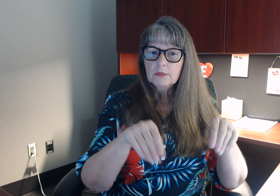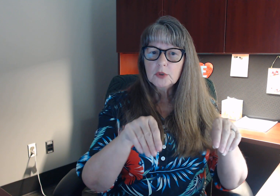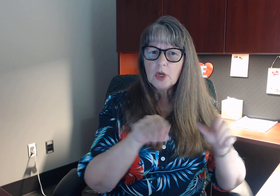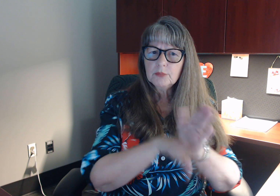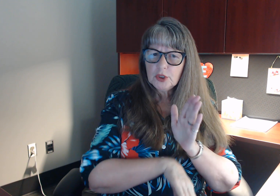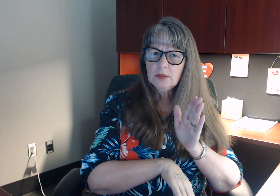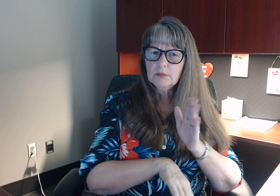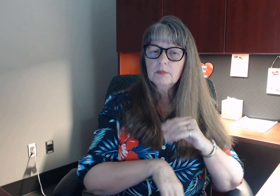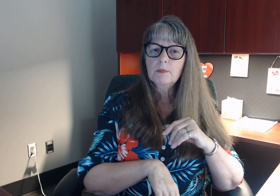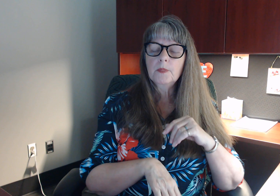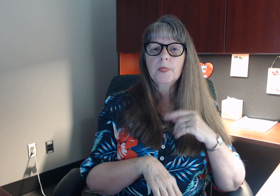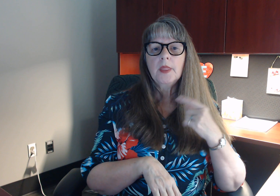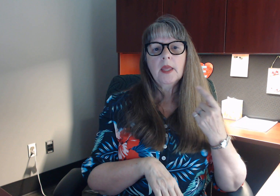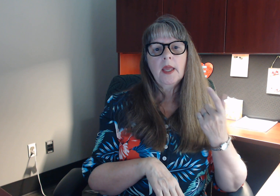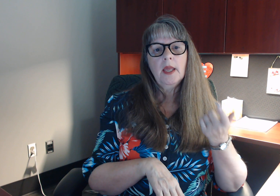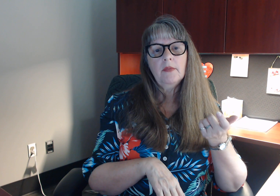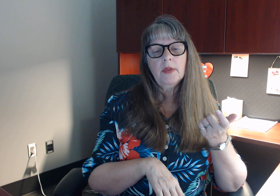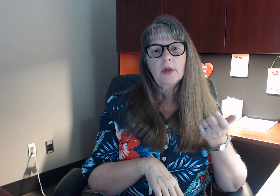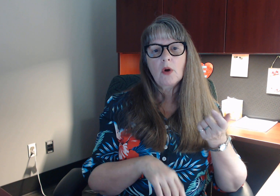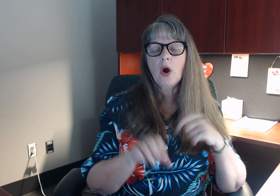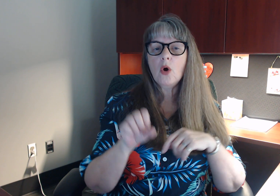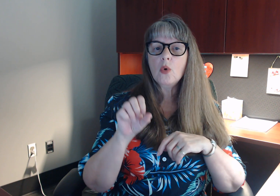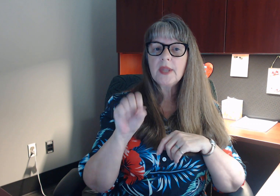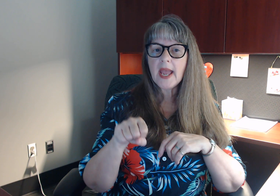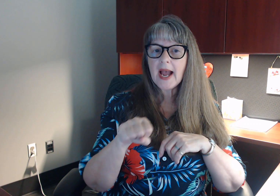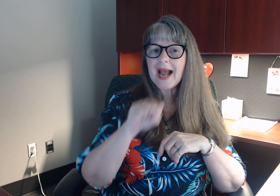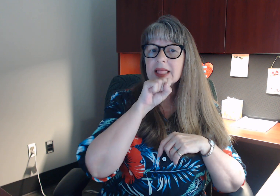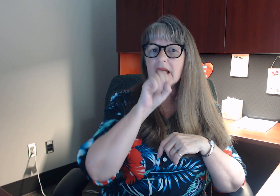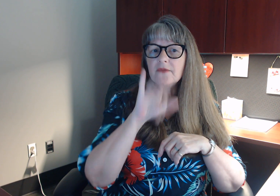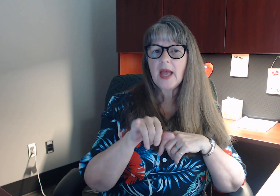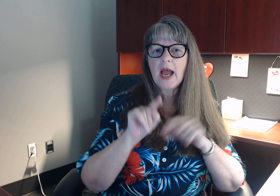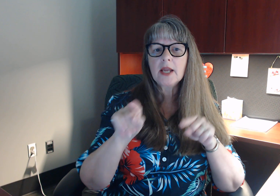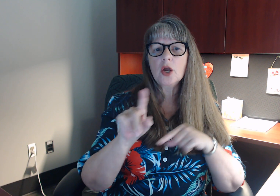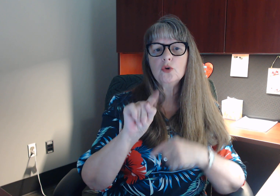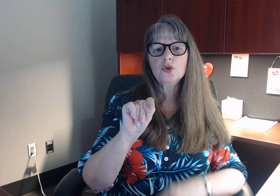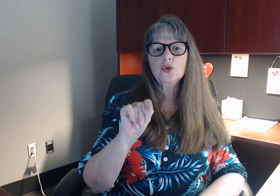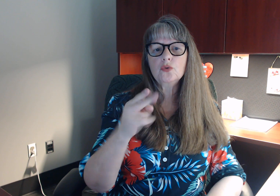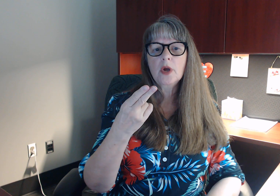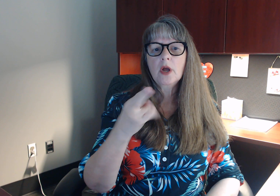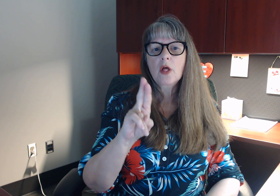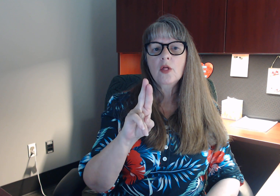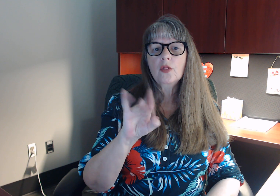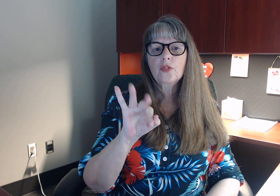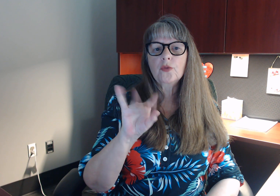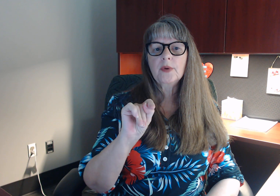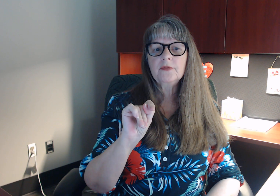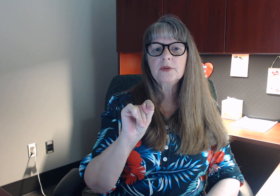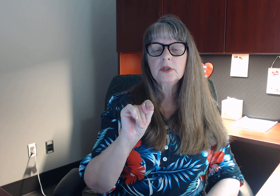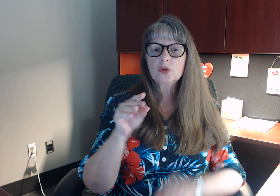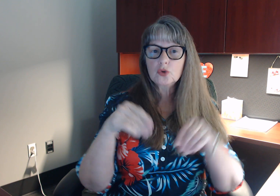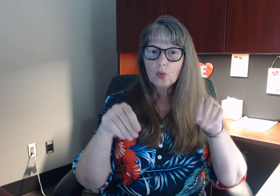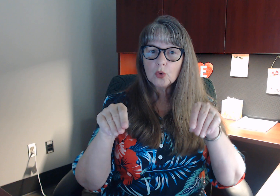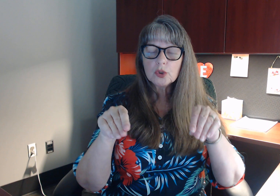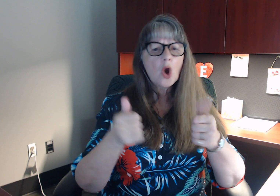shop cheap. And then they go, oh yeah, I love that. I go to thrift stores. Oh,